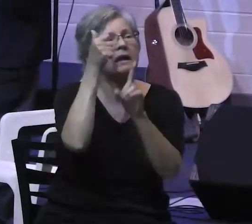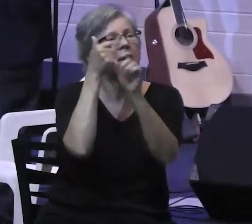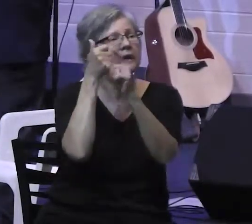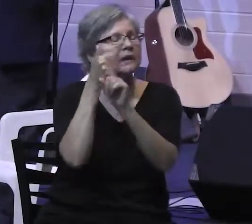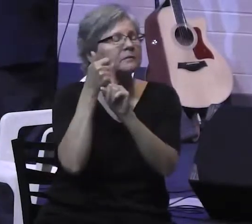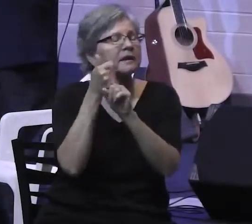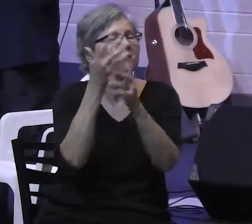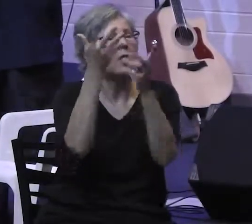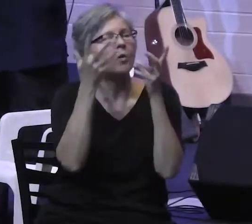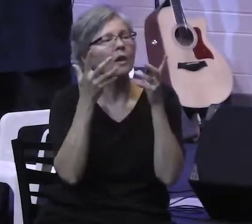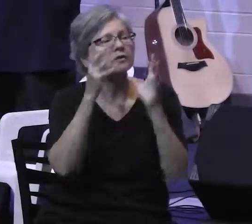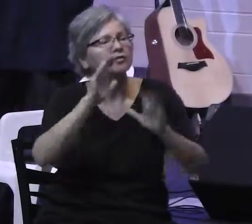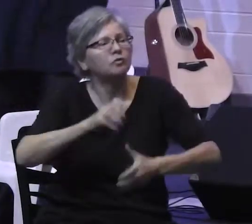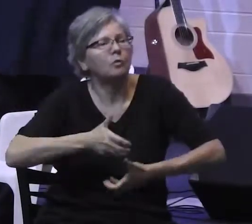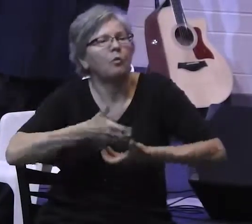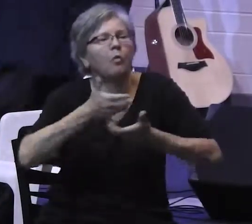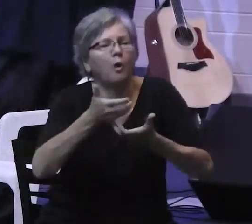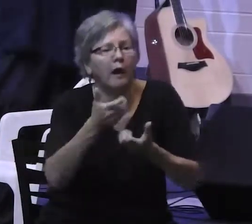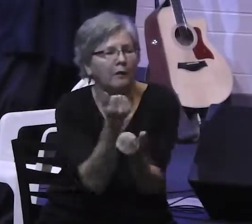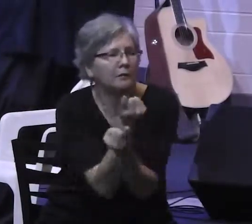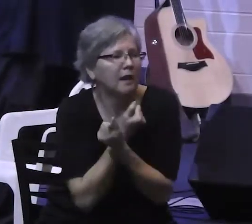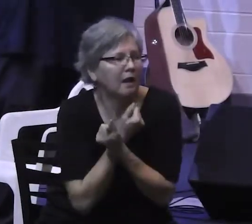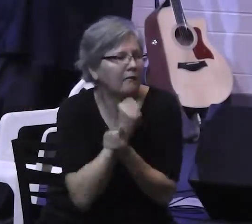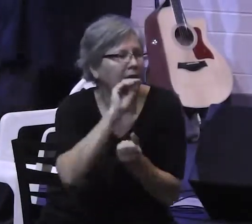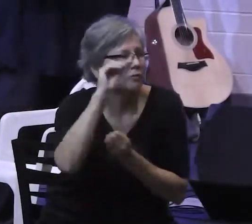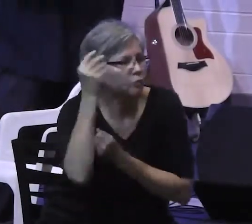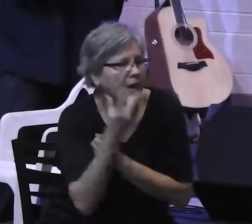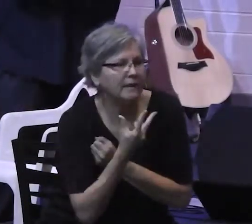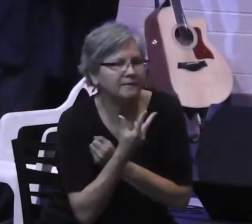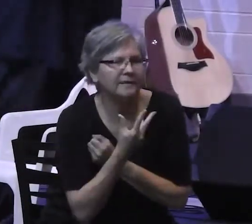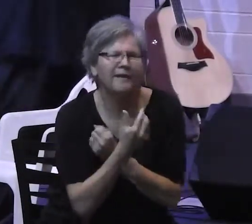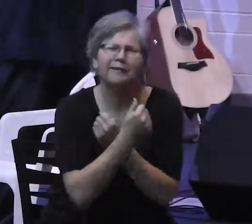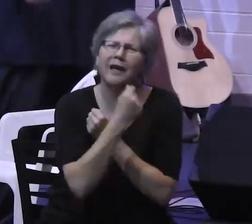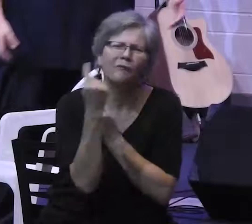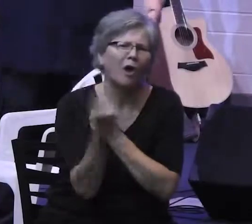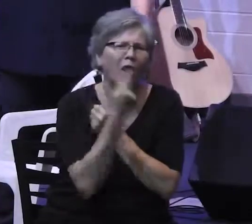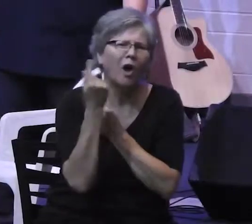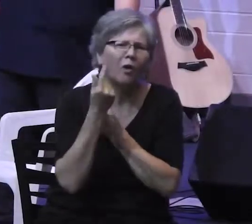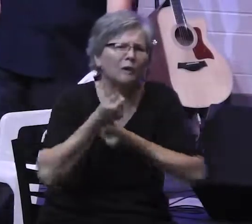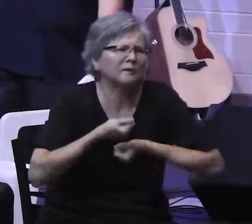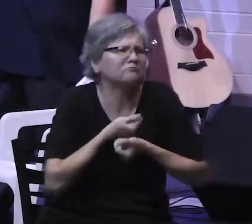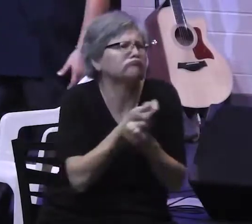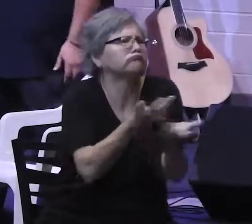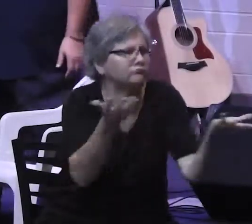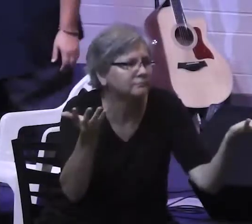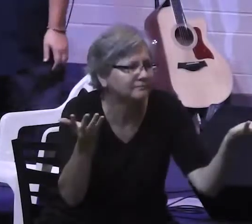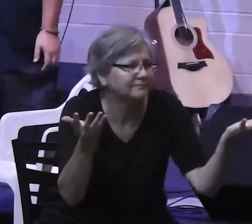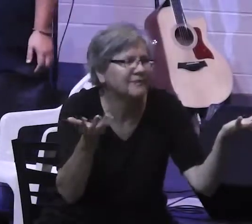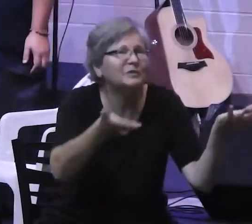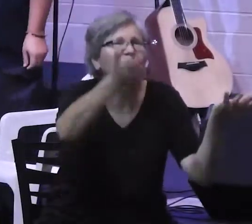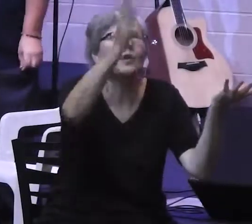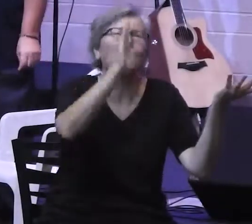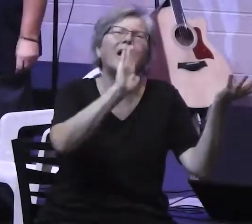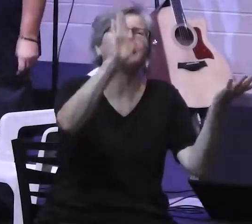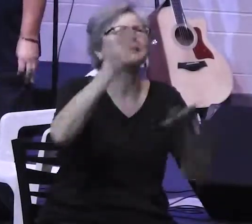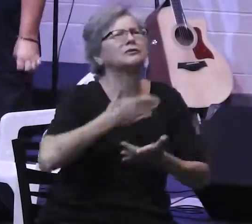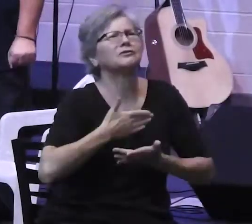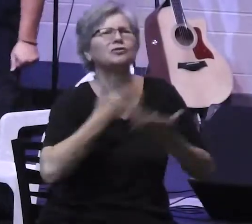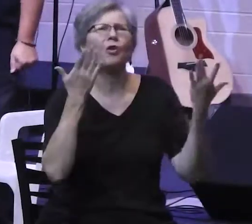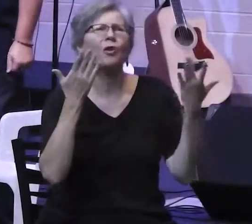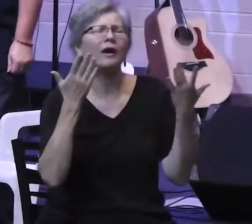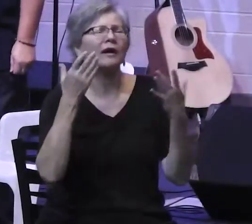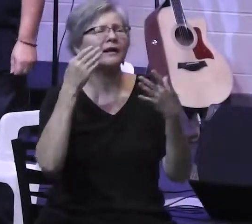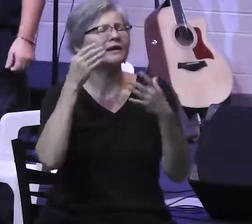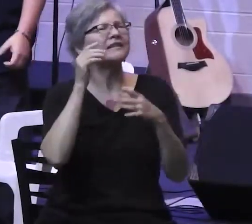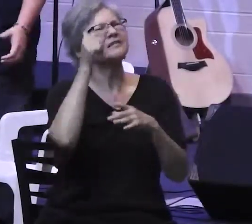that away because that's what love does. Love always gives itself away, always pours itself out. And so God, in his joy and in the Trinity